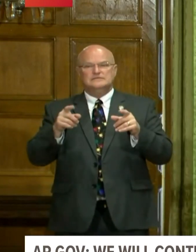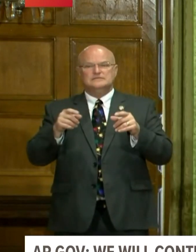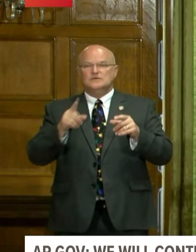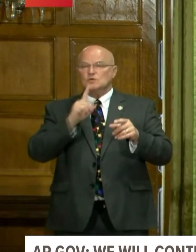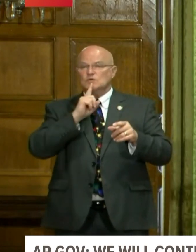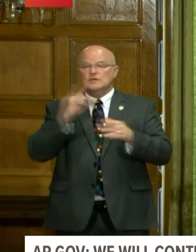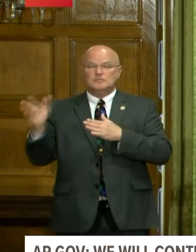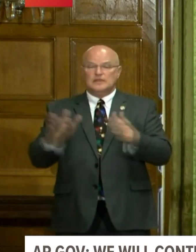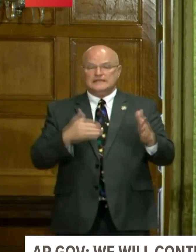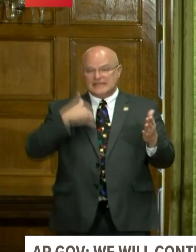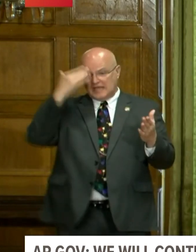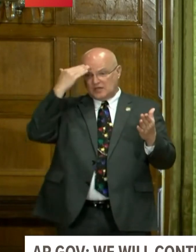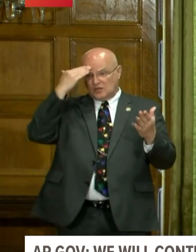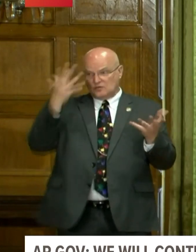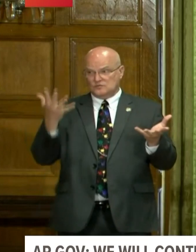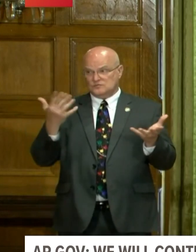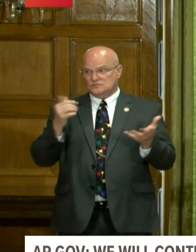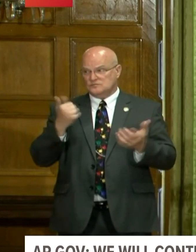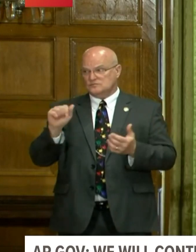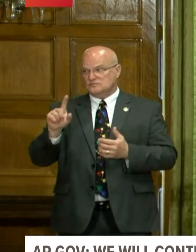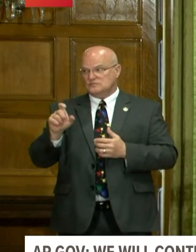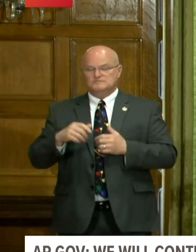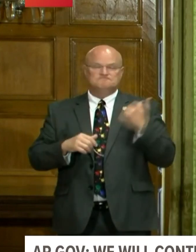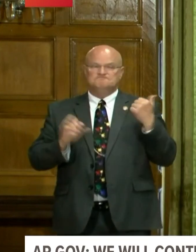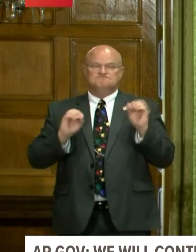definite plans that I'm aware of. Are you, Doctor?